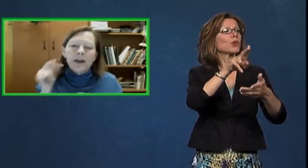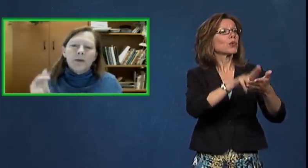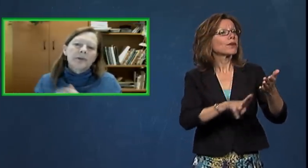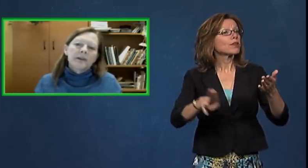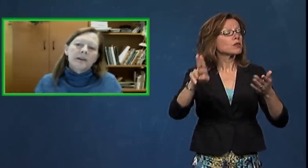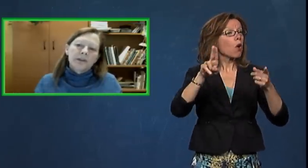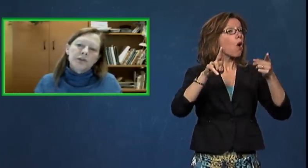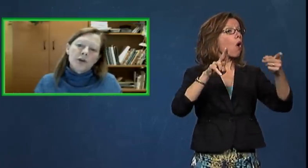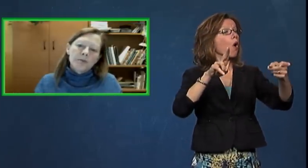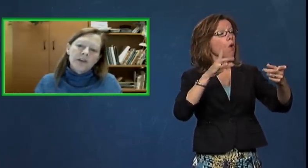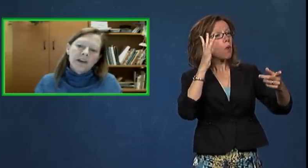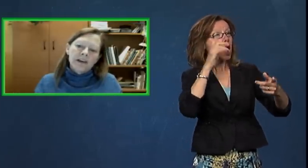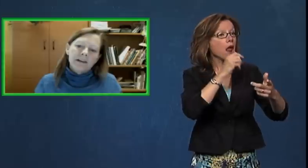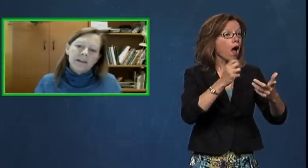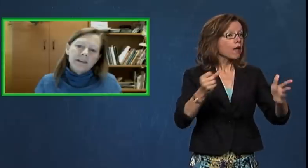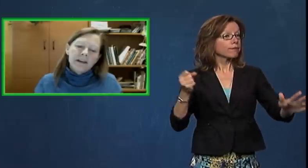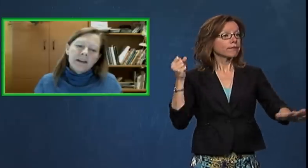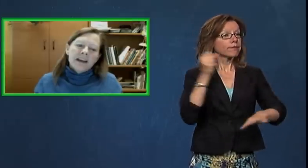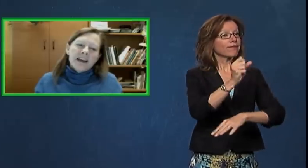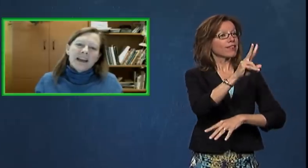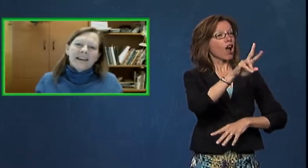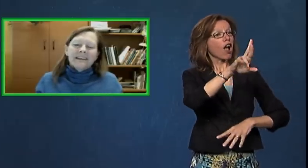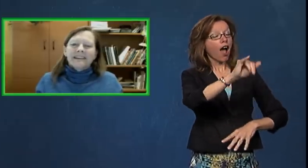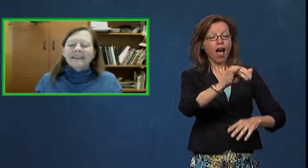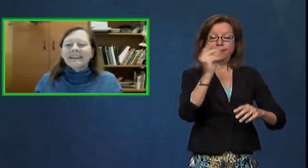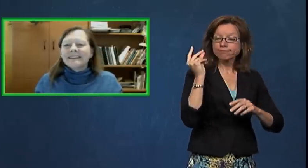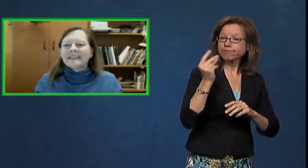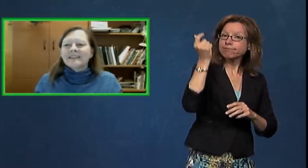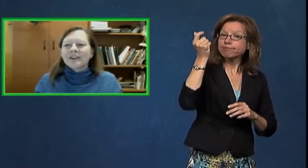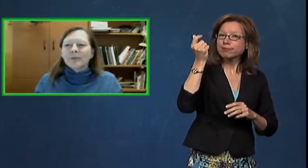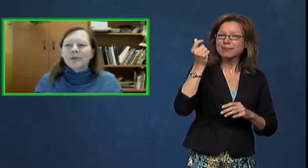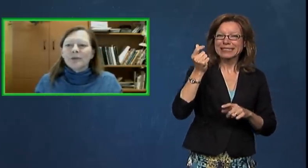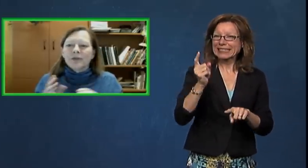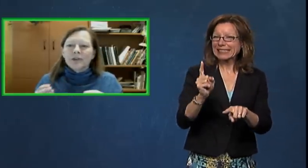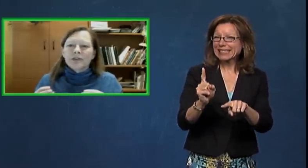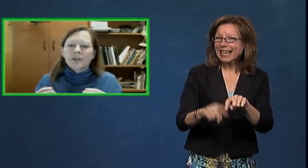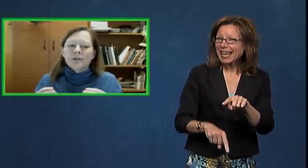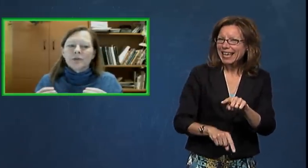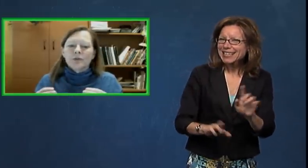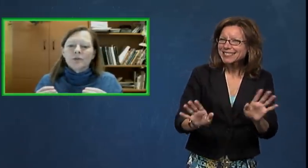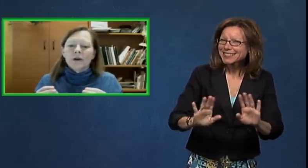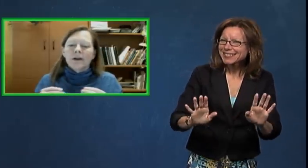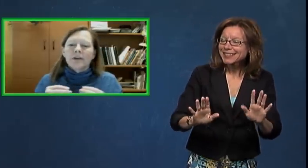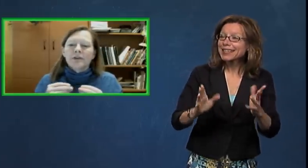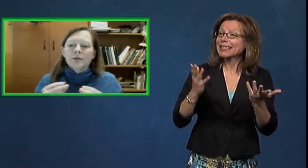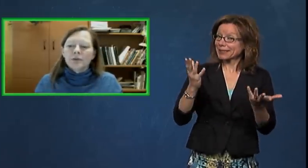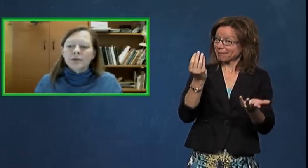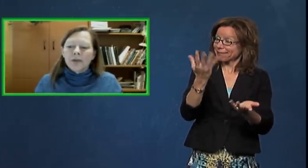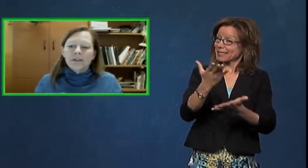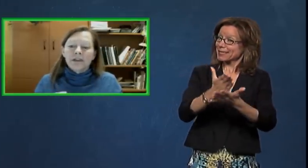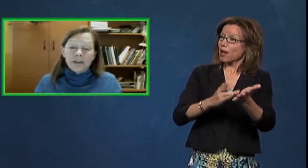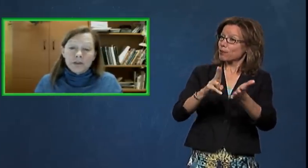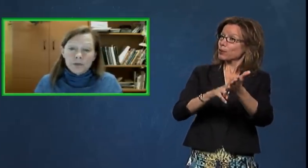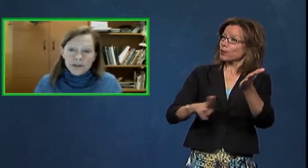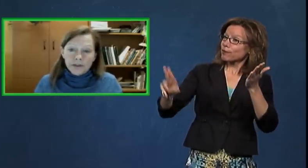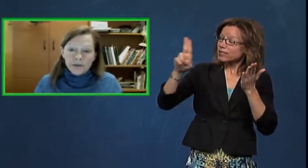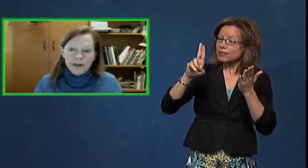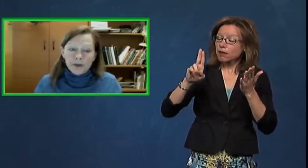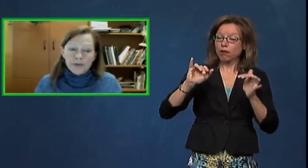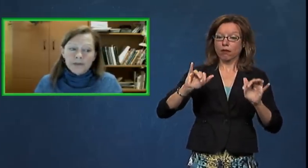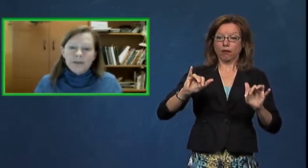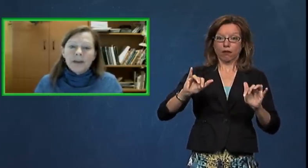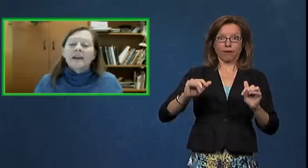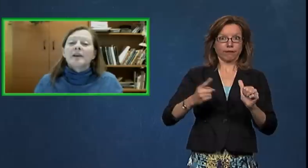this happen at the drop of a hat. And I think that some universities who are new to having deaf students at